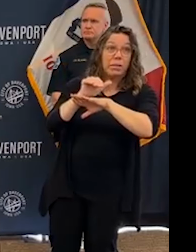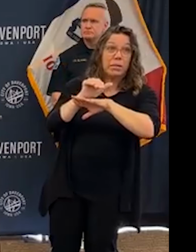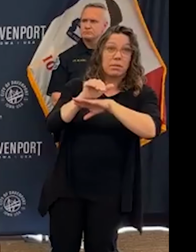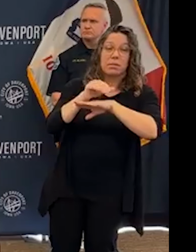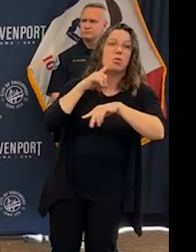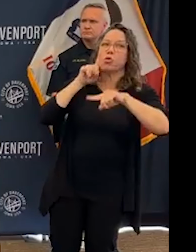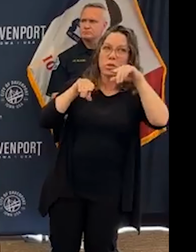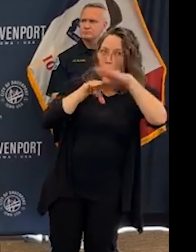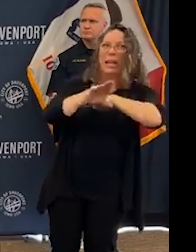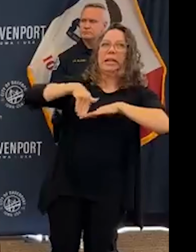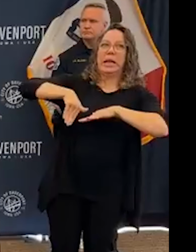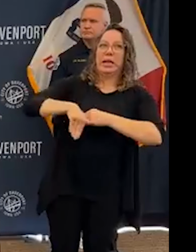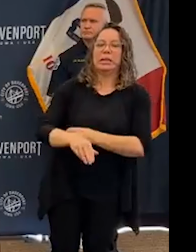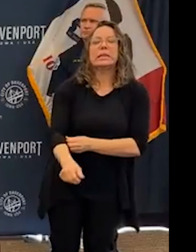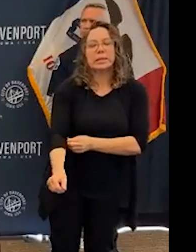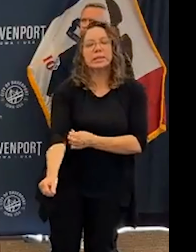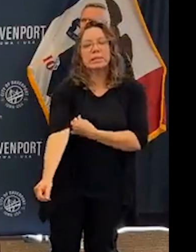Chief.